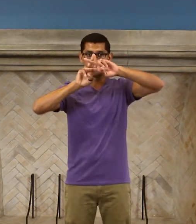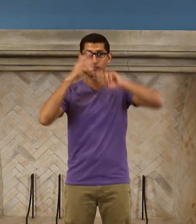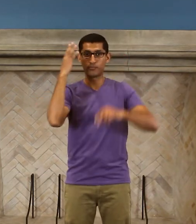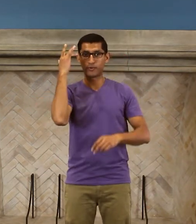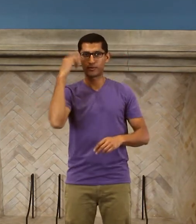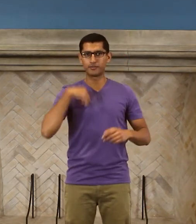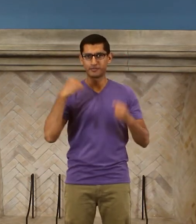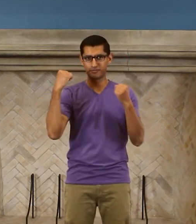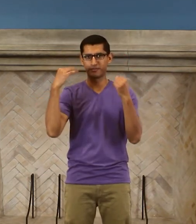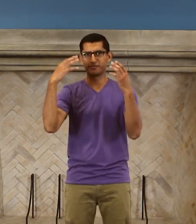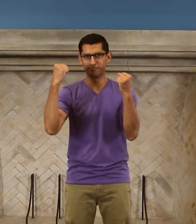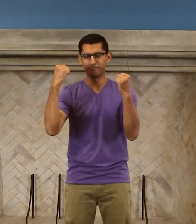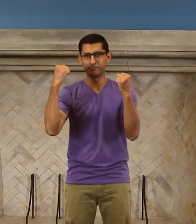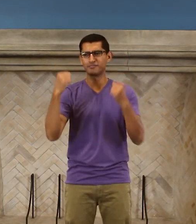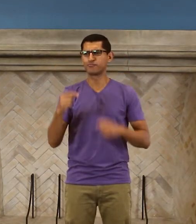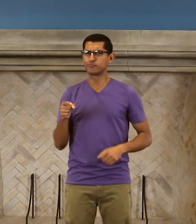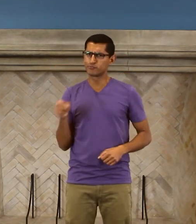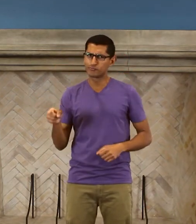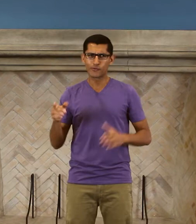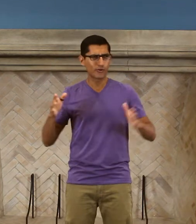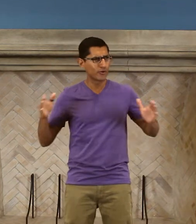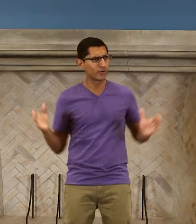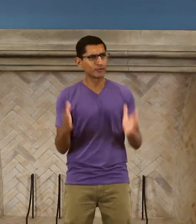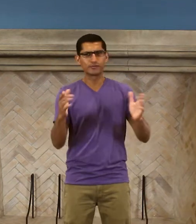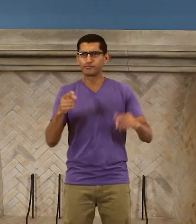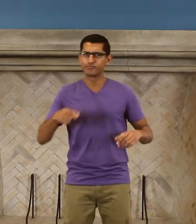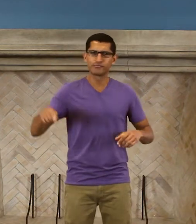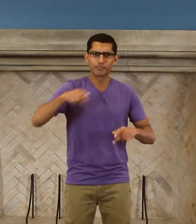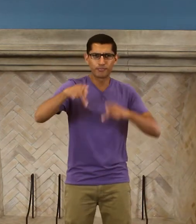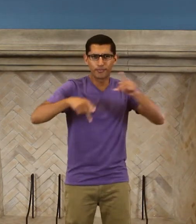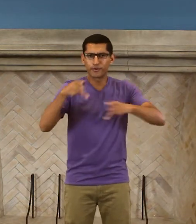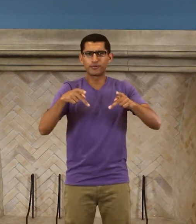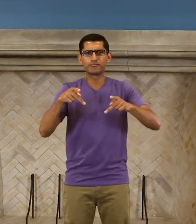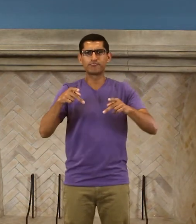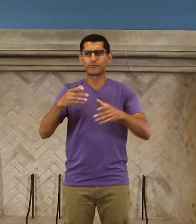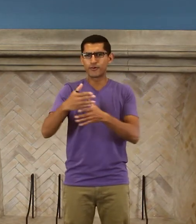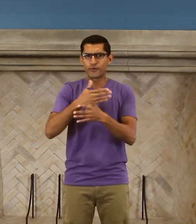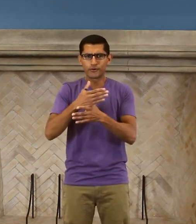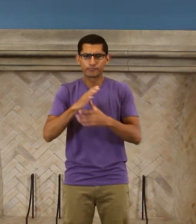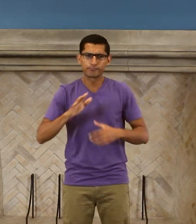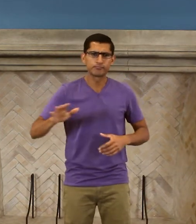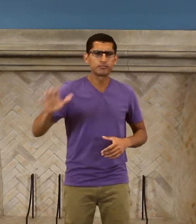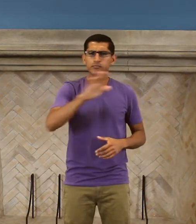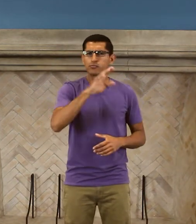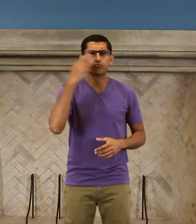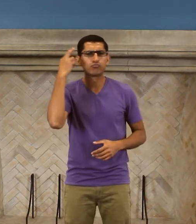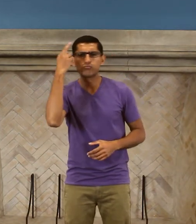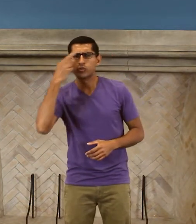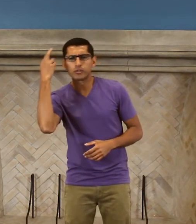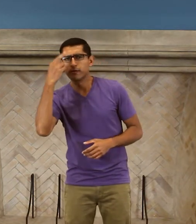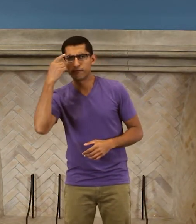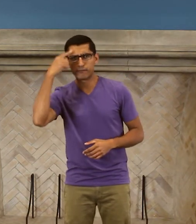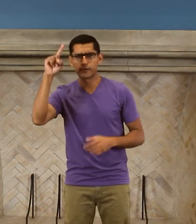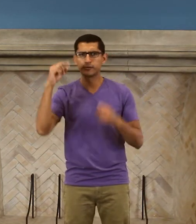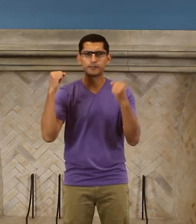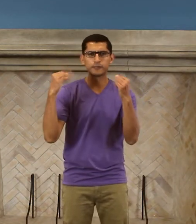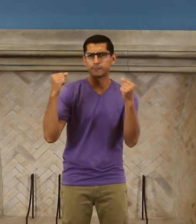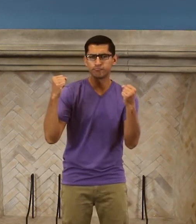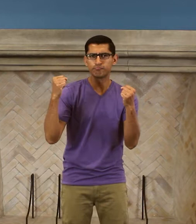She invented hashtag why I sign. She encourages people to share their reasons